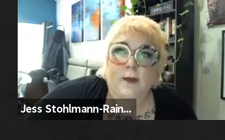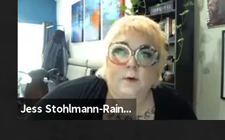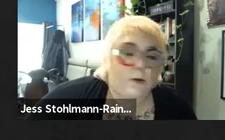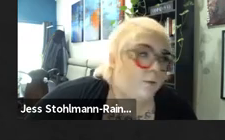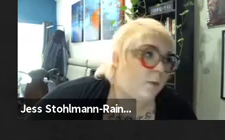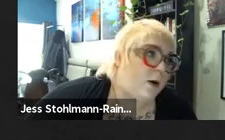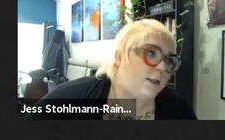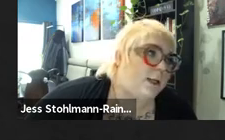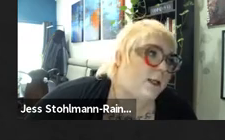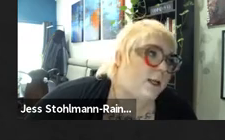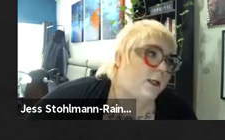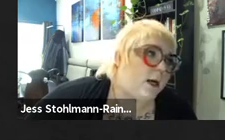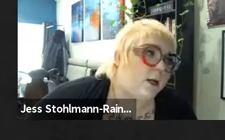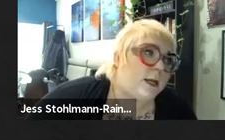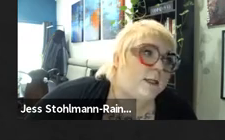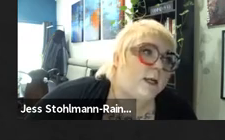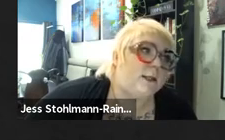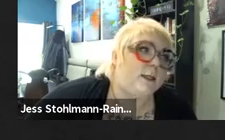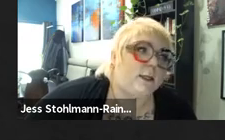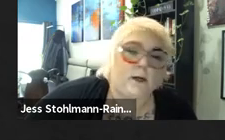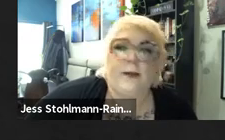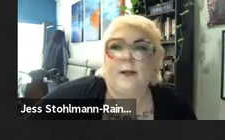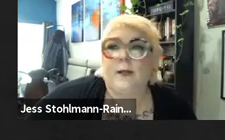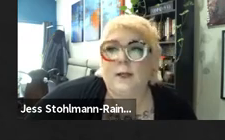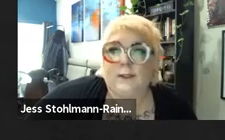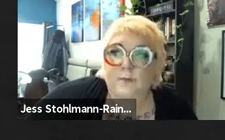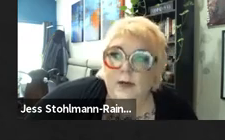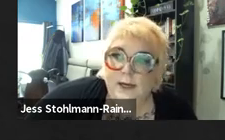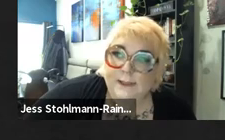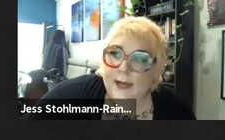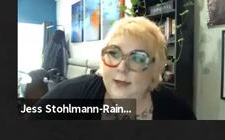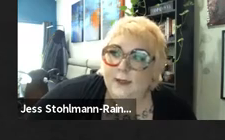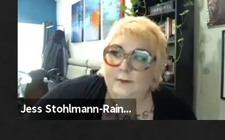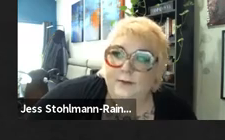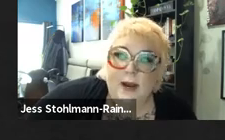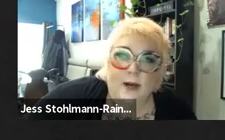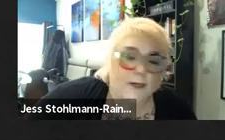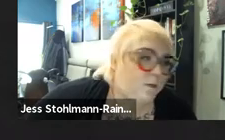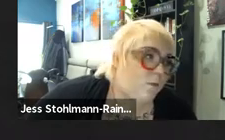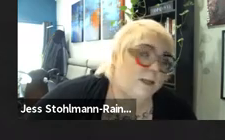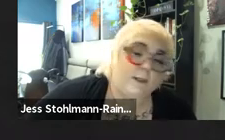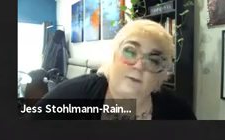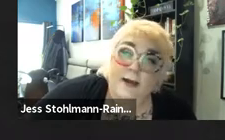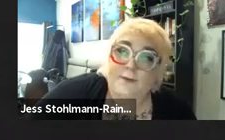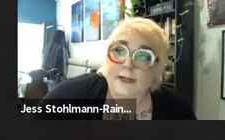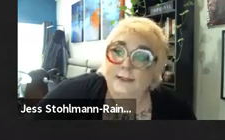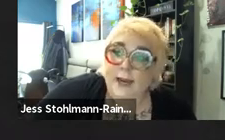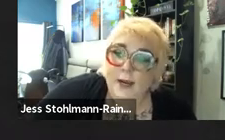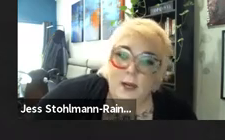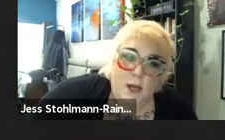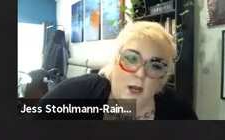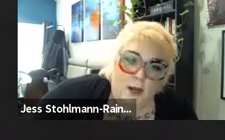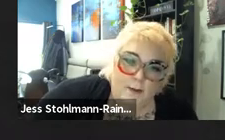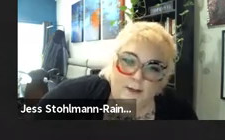um or through mobile crisis and then a clinician has to determine someone needs a higher level of care it's a one to five day